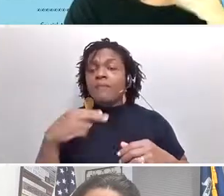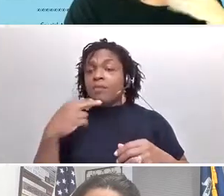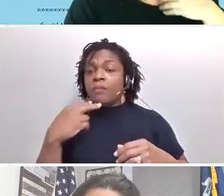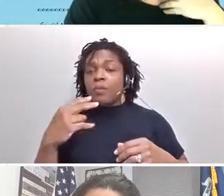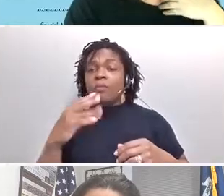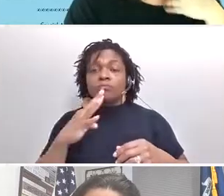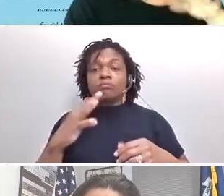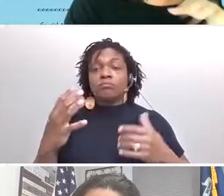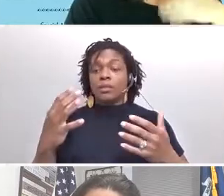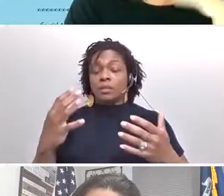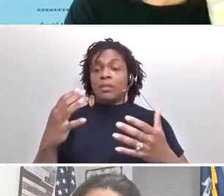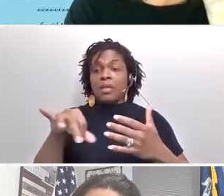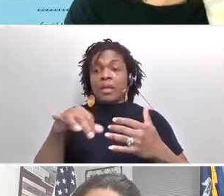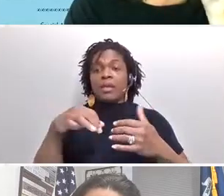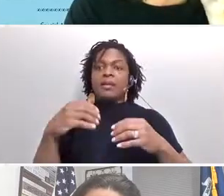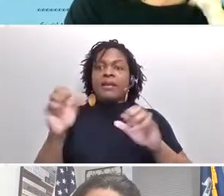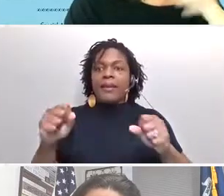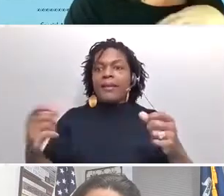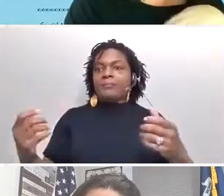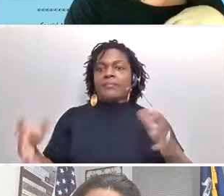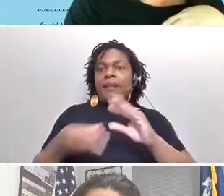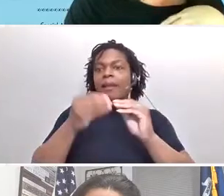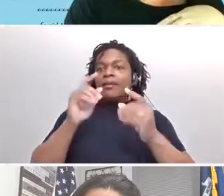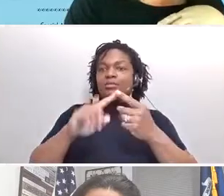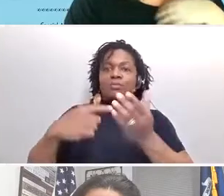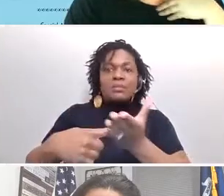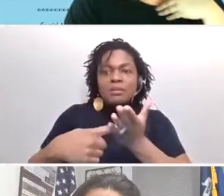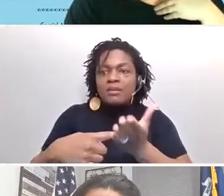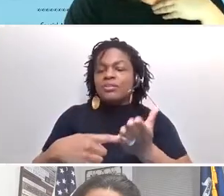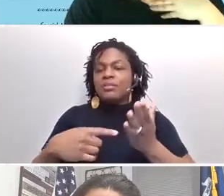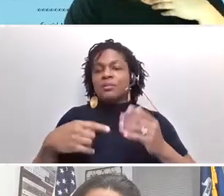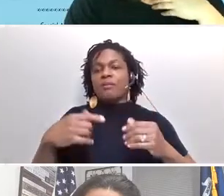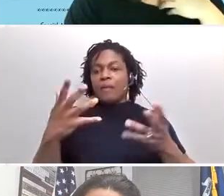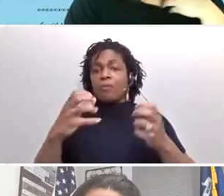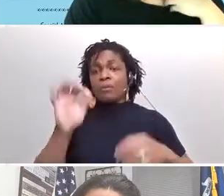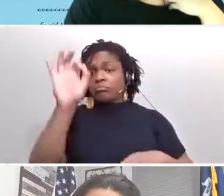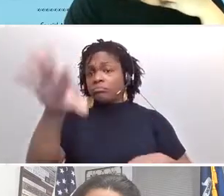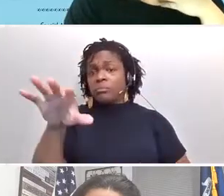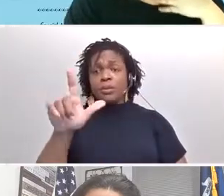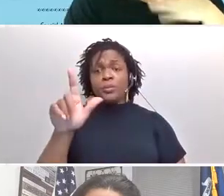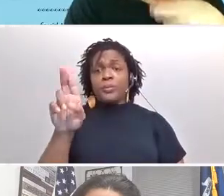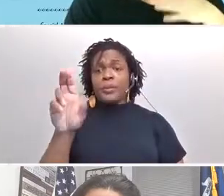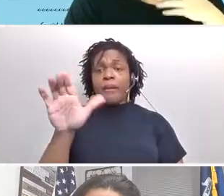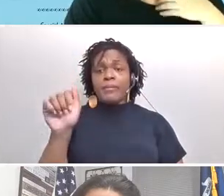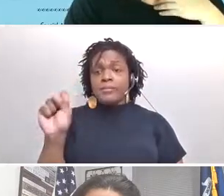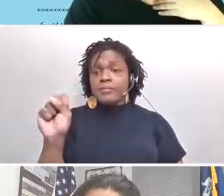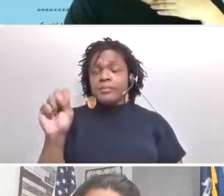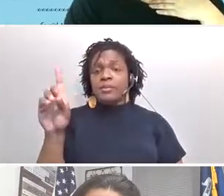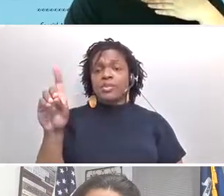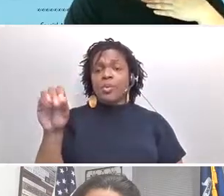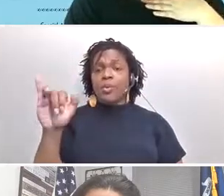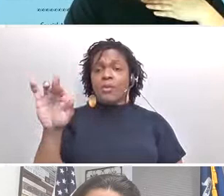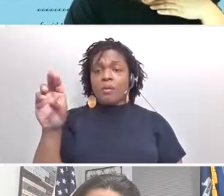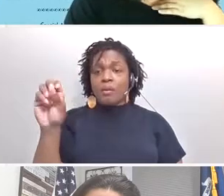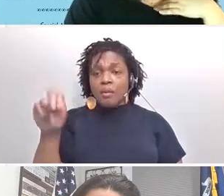this discussion or in some way, I just wanted to mention Lucas Dwaron, who is nonverbal, has an